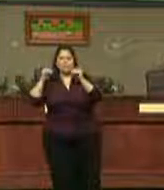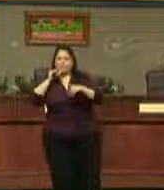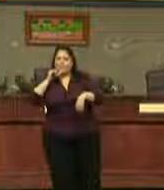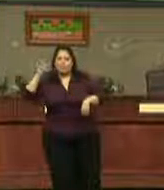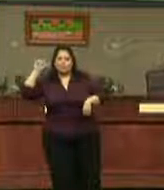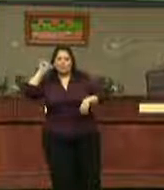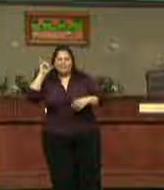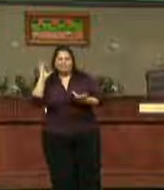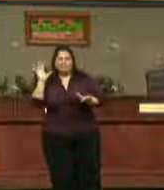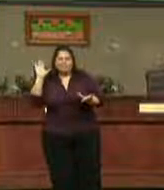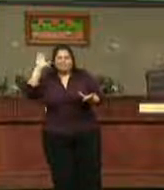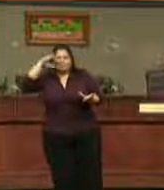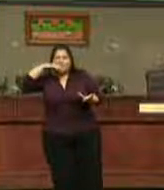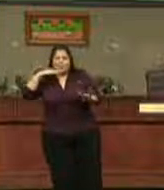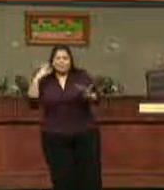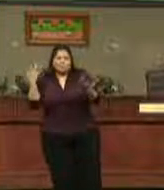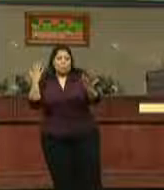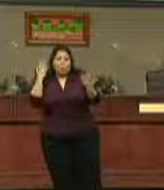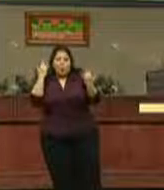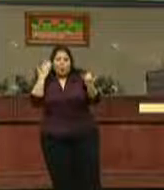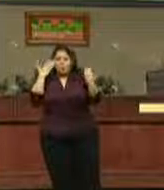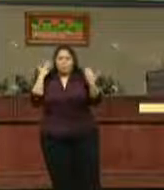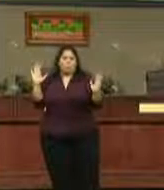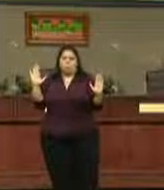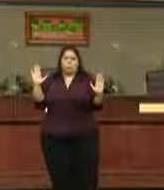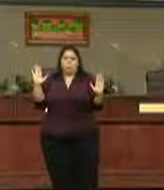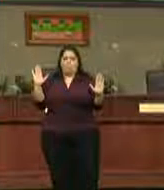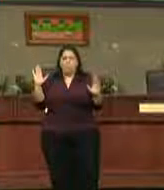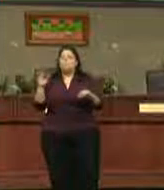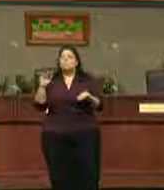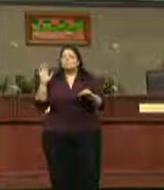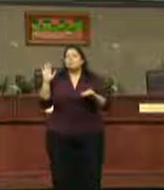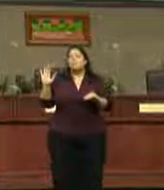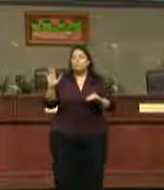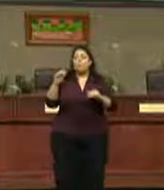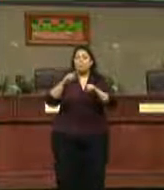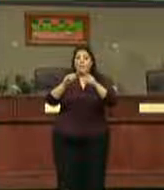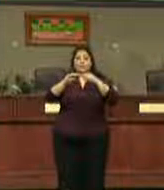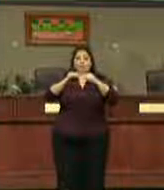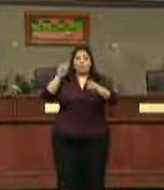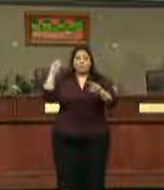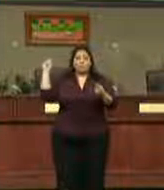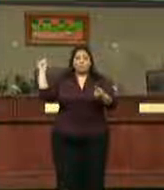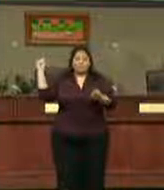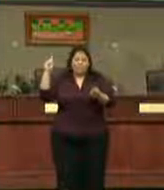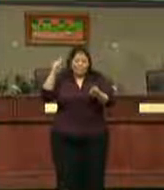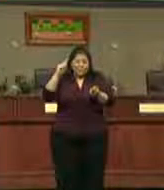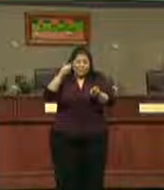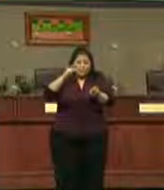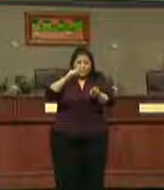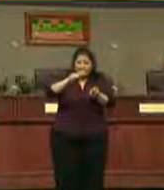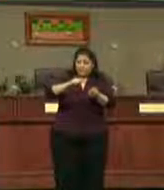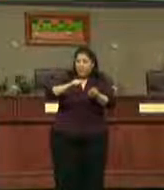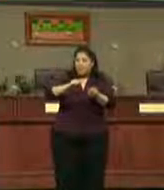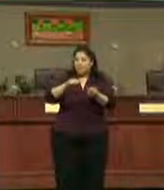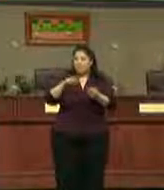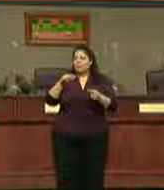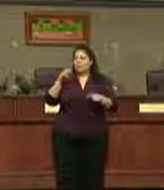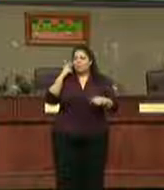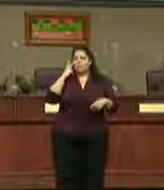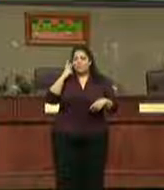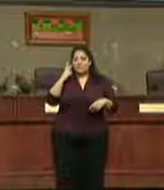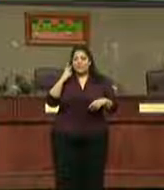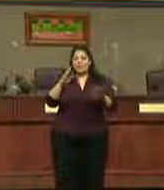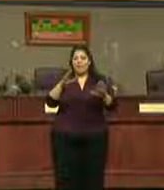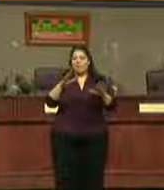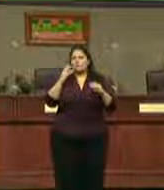we'll see what happened. But anyway, it continues to decrease, and even if the numbers are that much higher than yesterday, it will